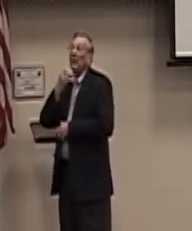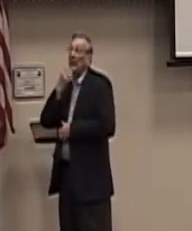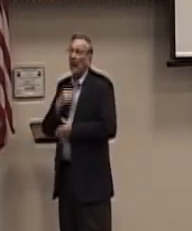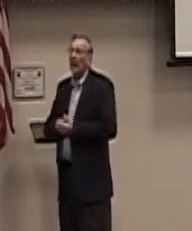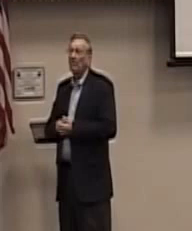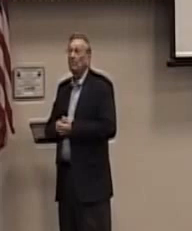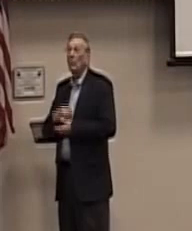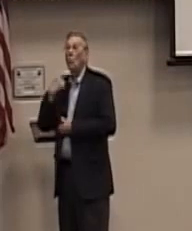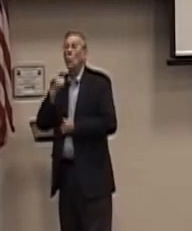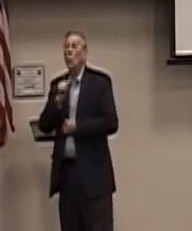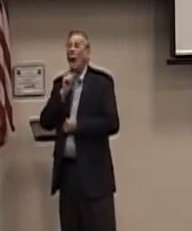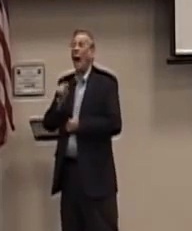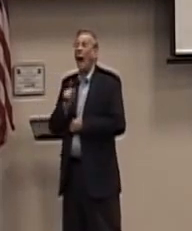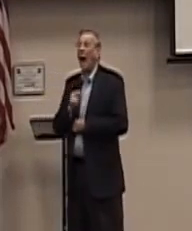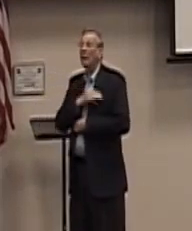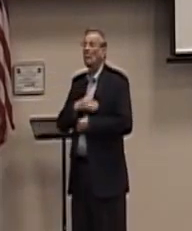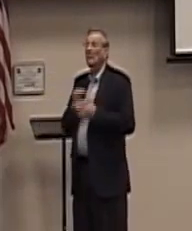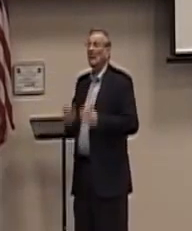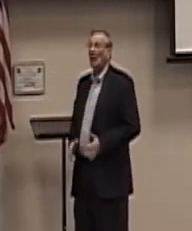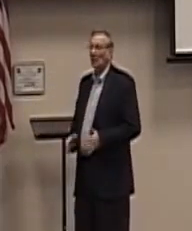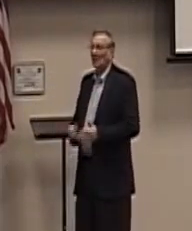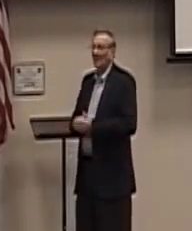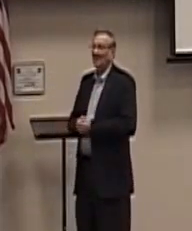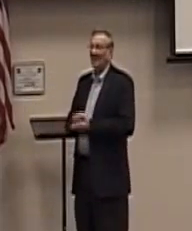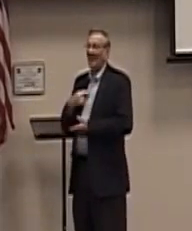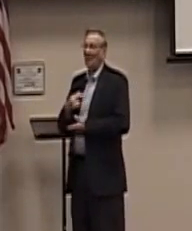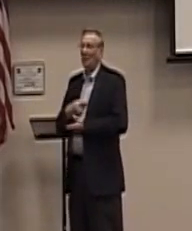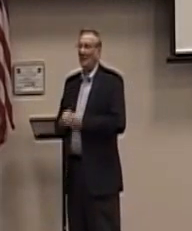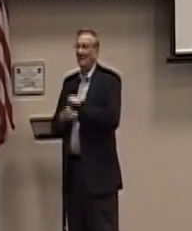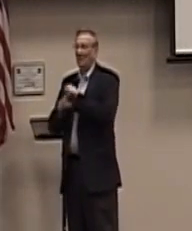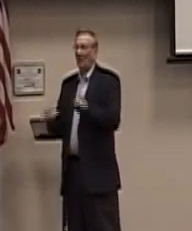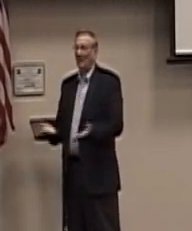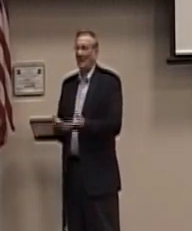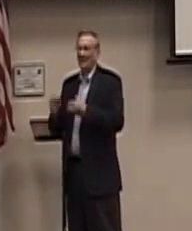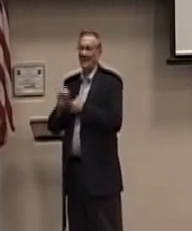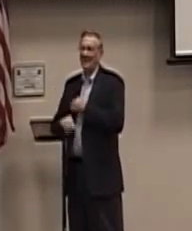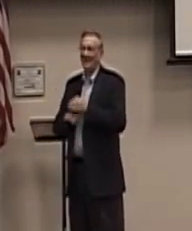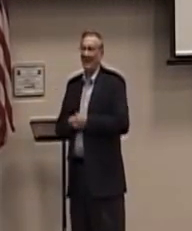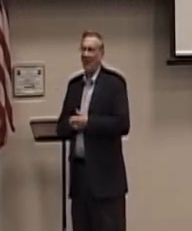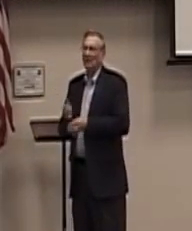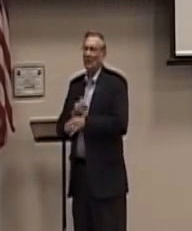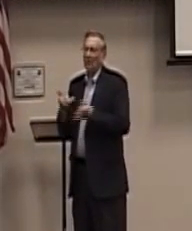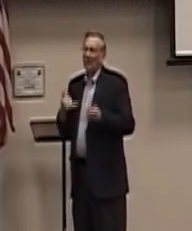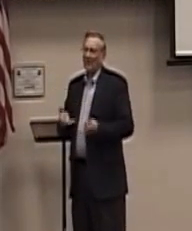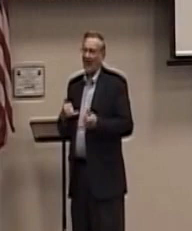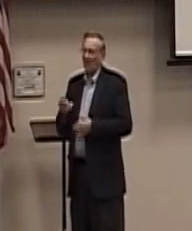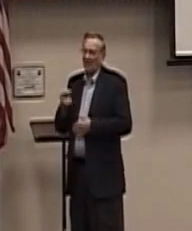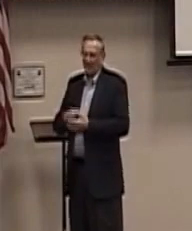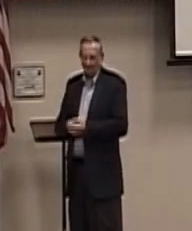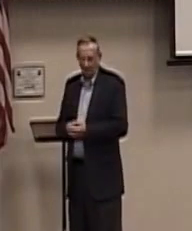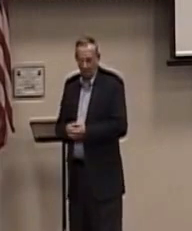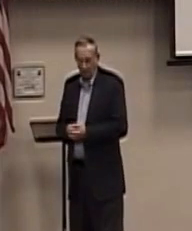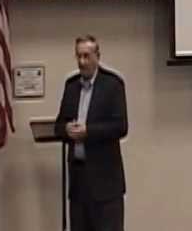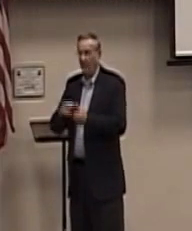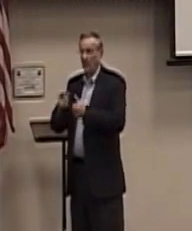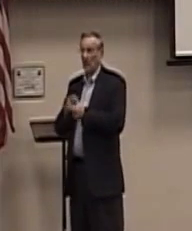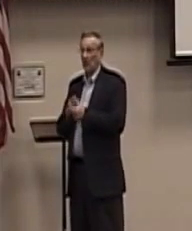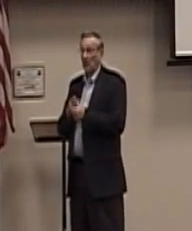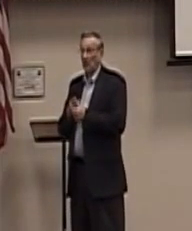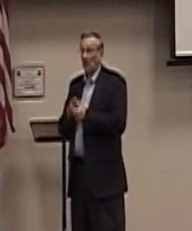Who are the missionaries that we get to support? And that's what I want to share with you a little bit now. First of